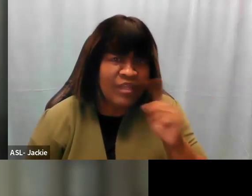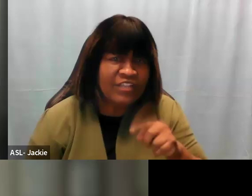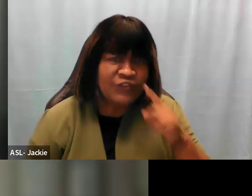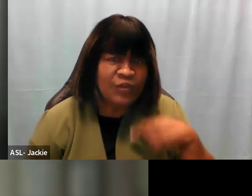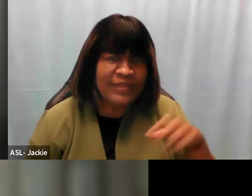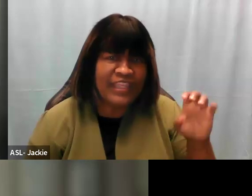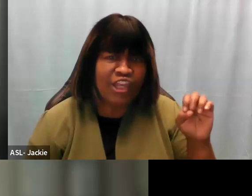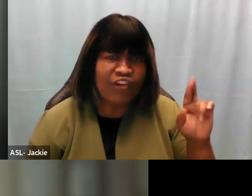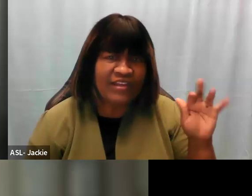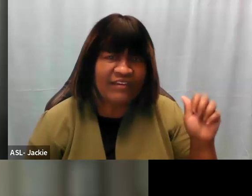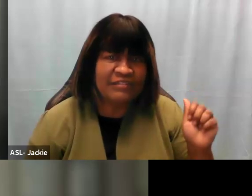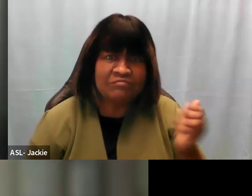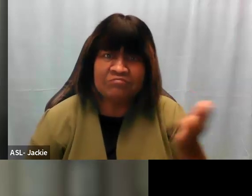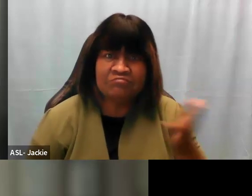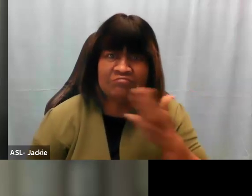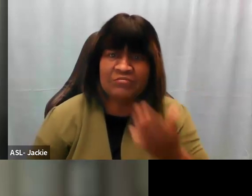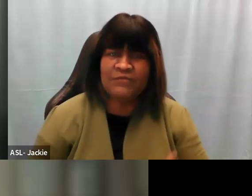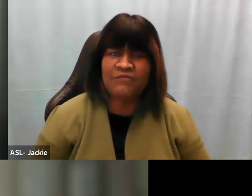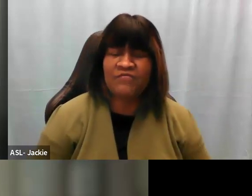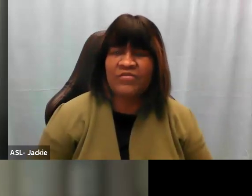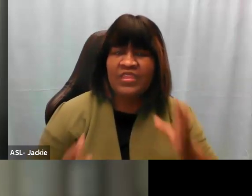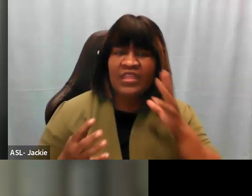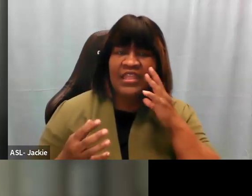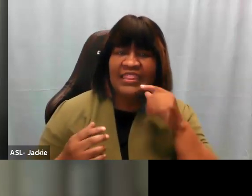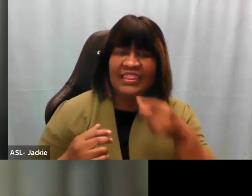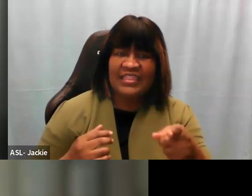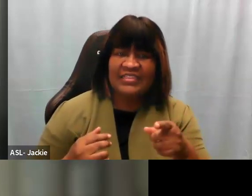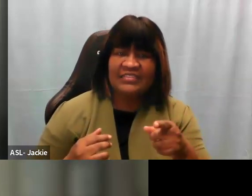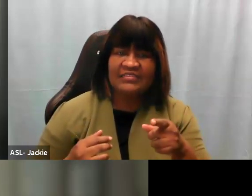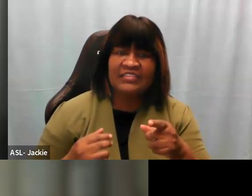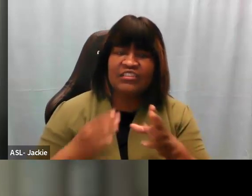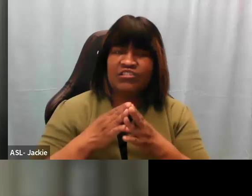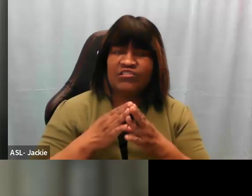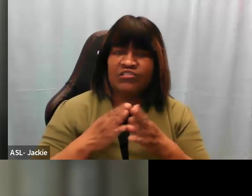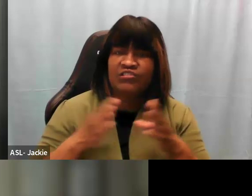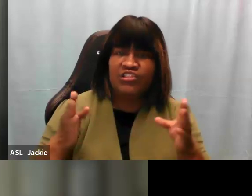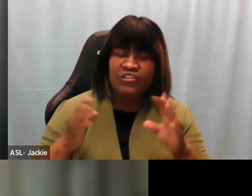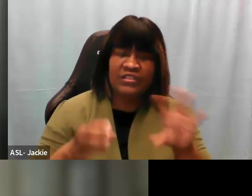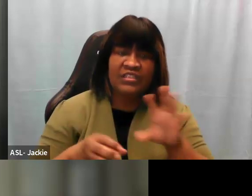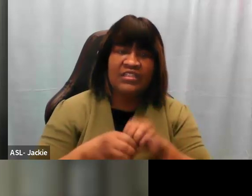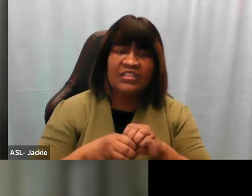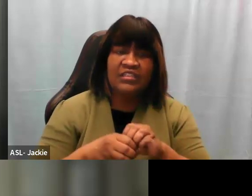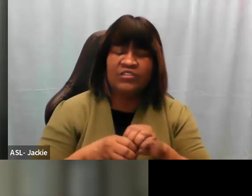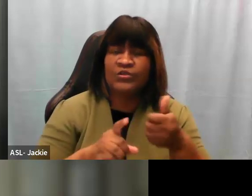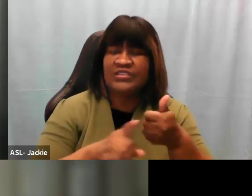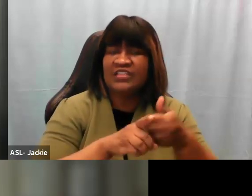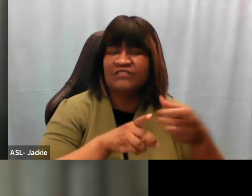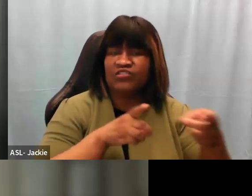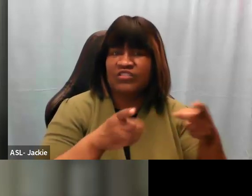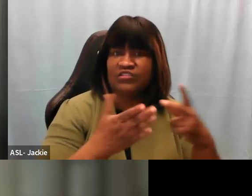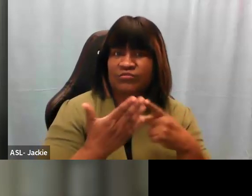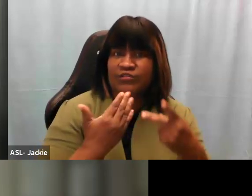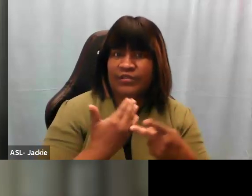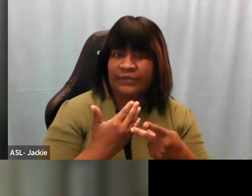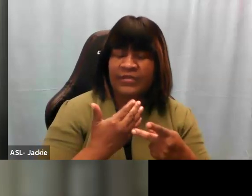definitely. Information and assistance is generally built into a self-direction program. So it's generally